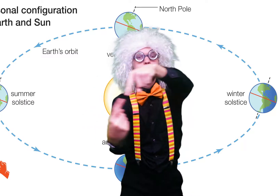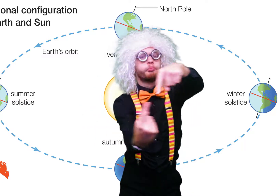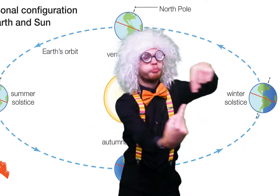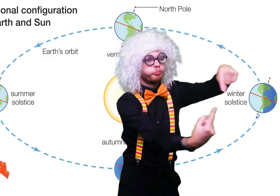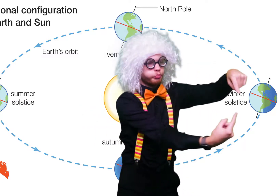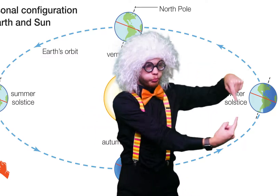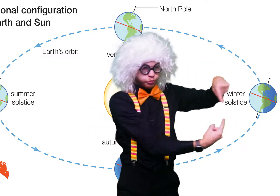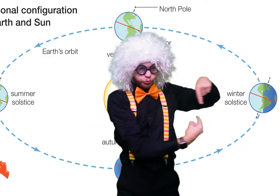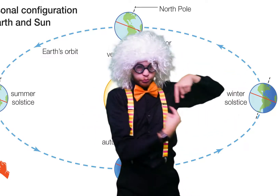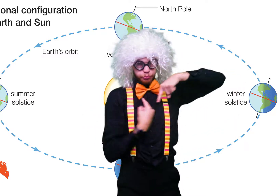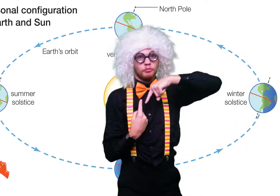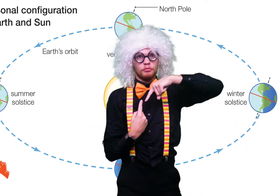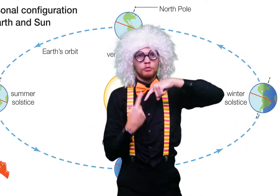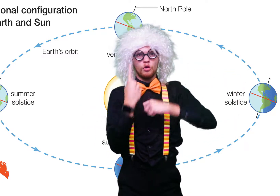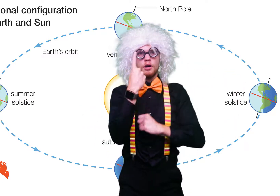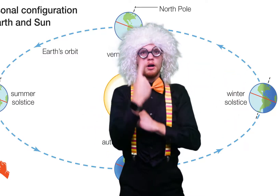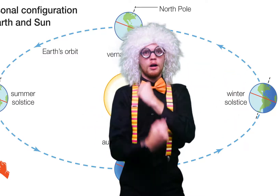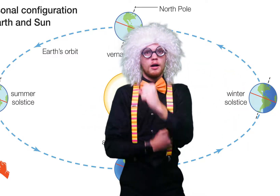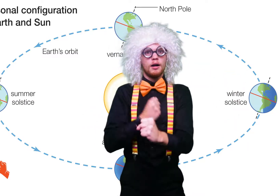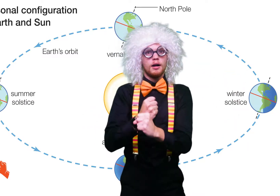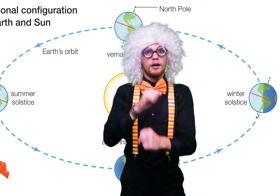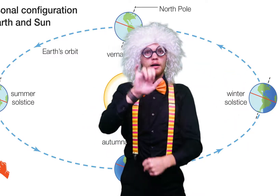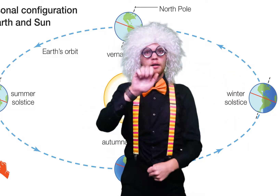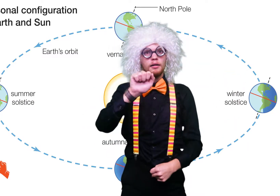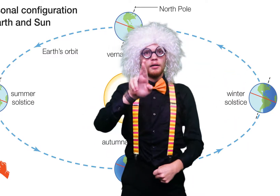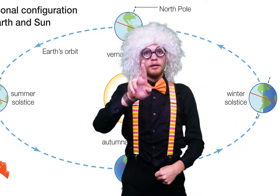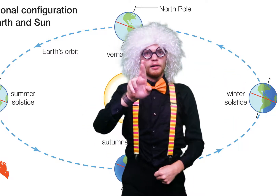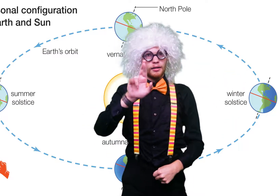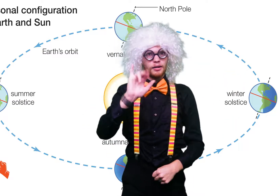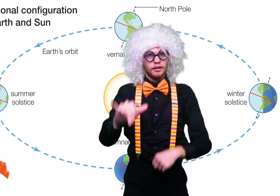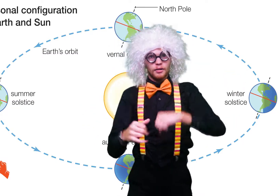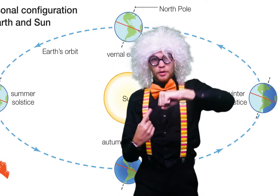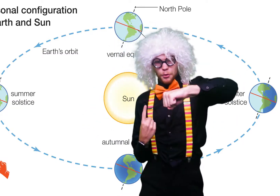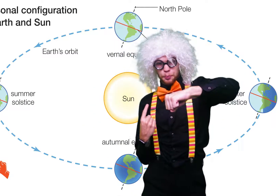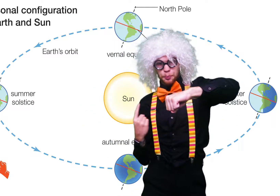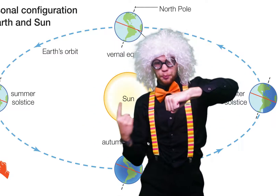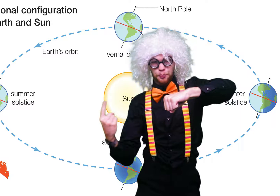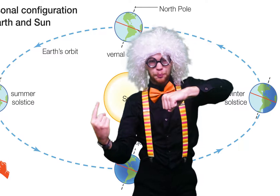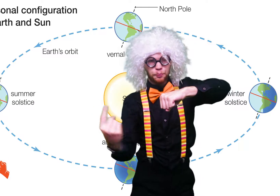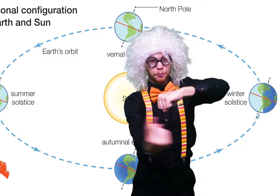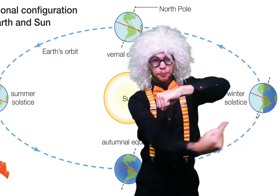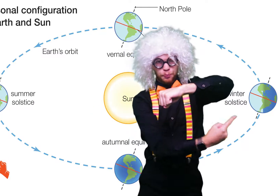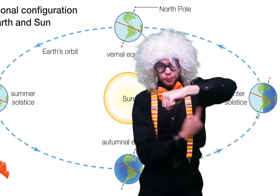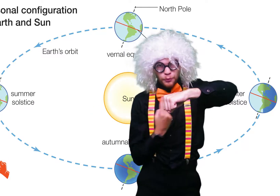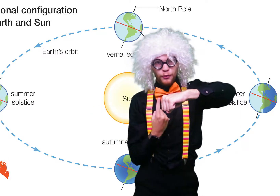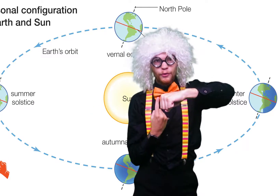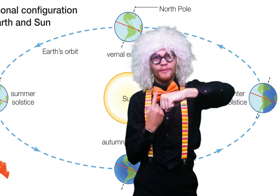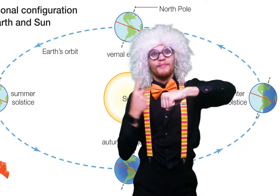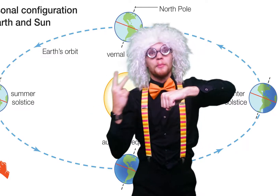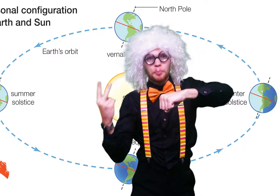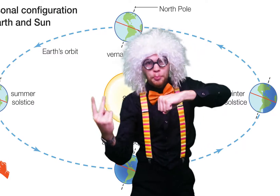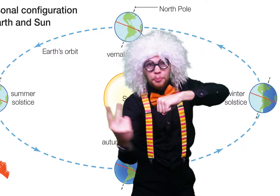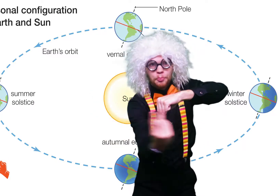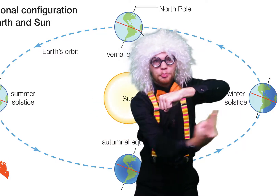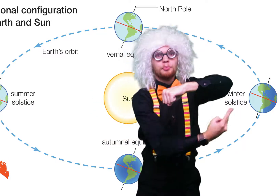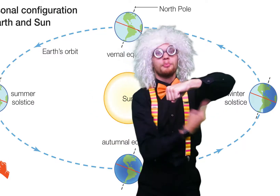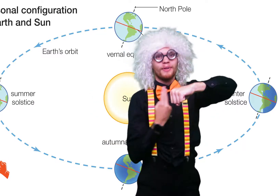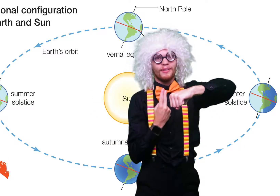down, while the Earth spins. And when the Earth revolves around the sun once,